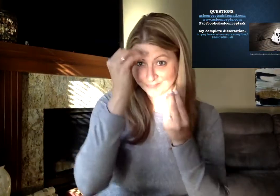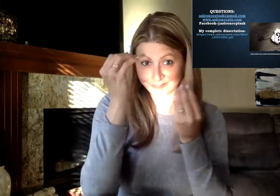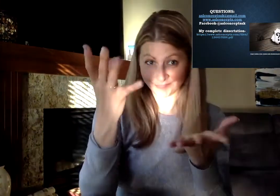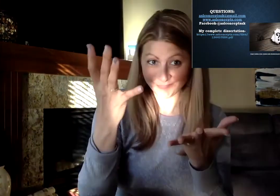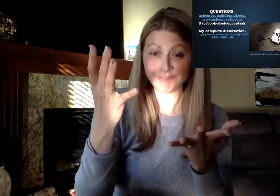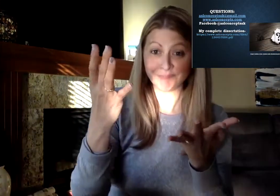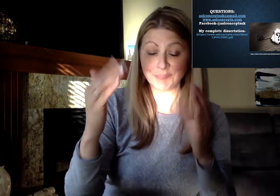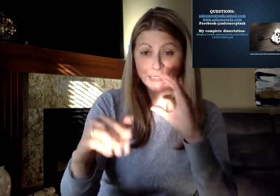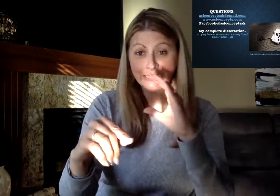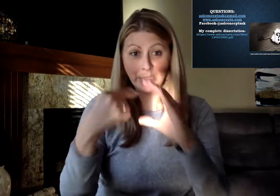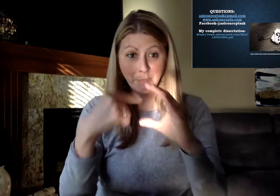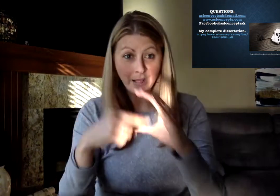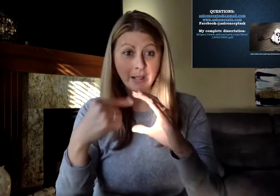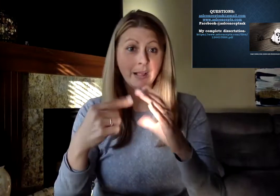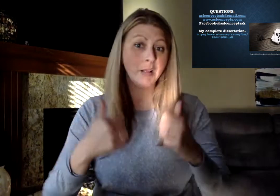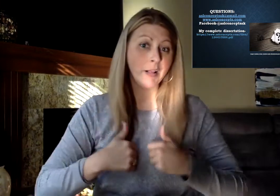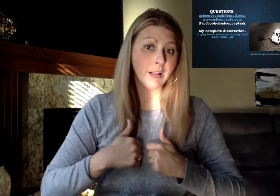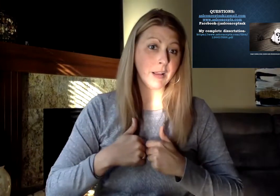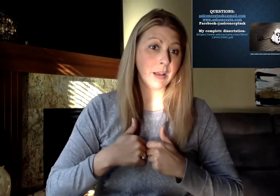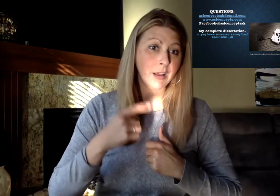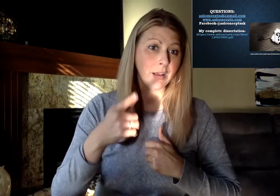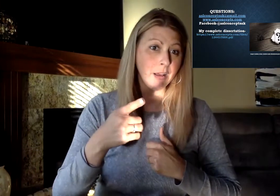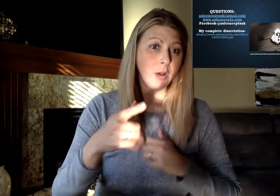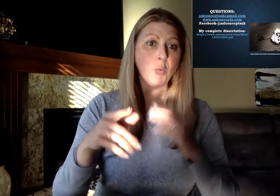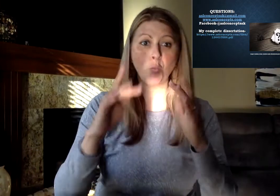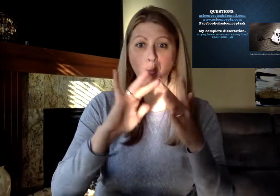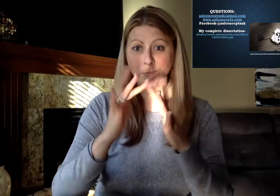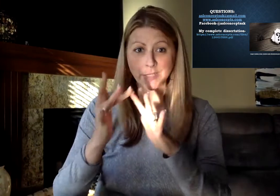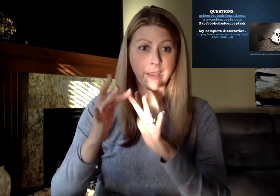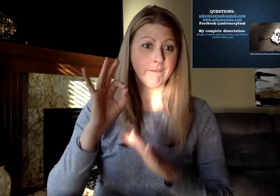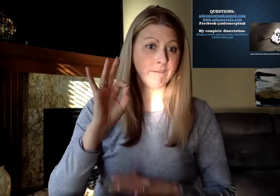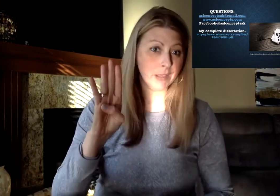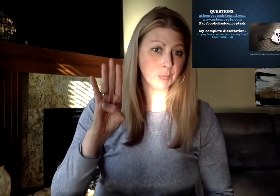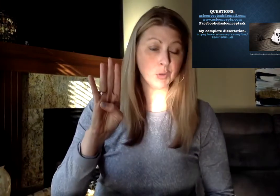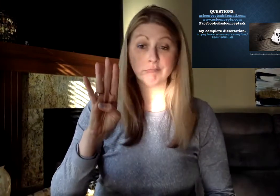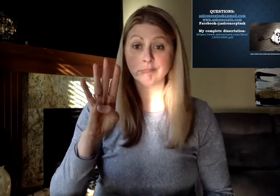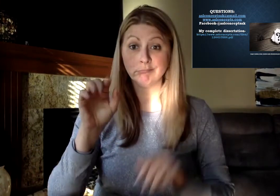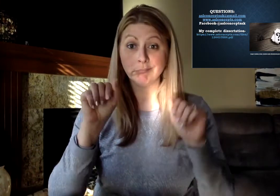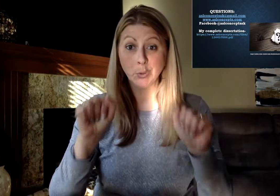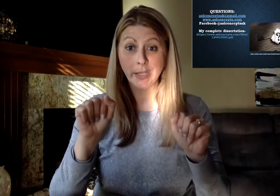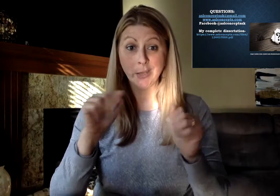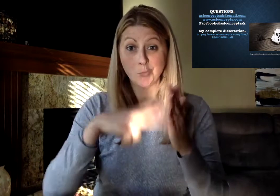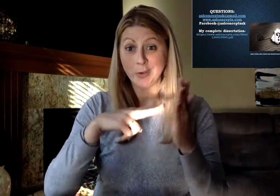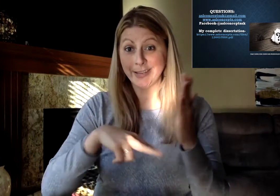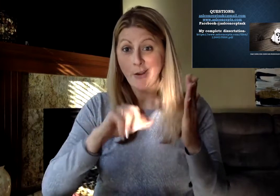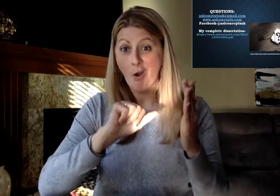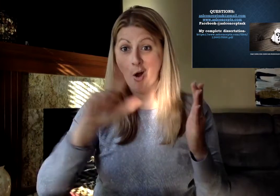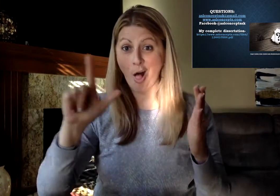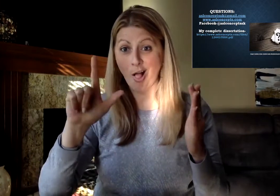contact information. You can see my email address, my website, my Facebook. You can even read